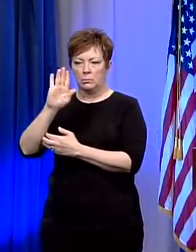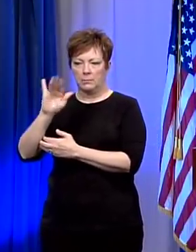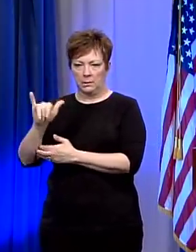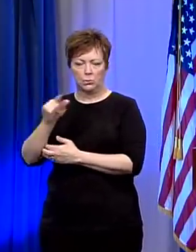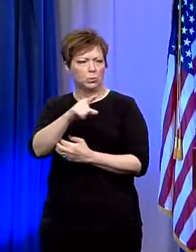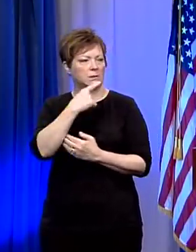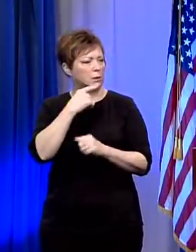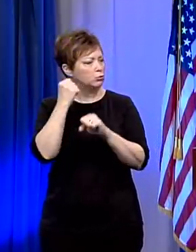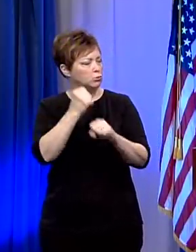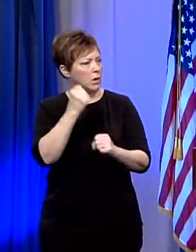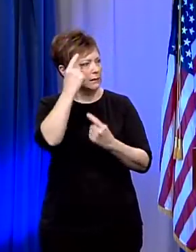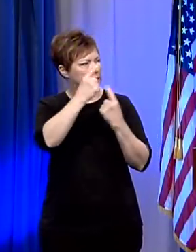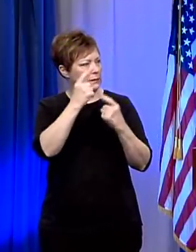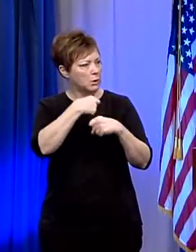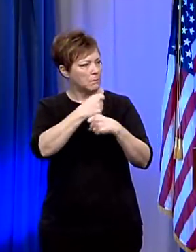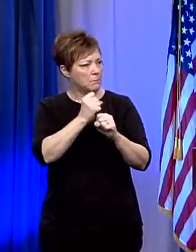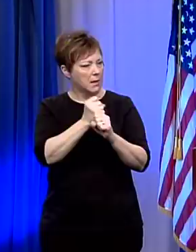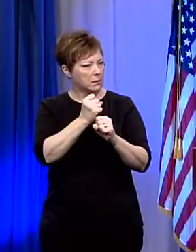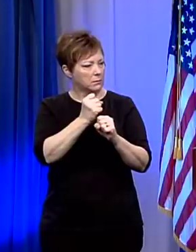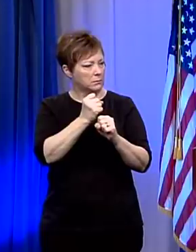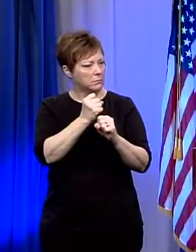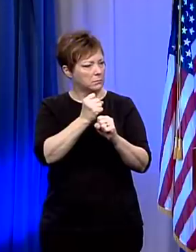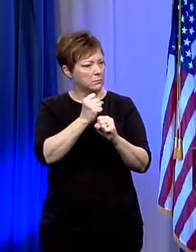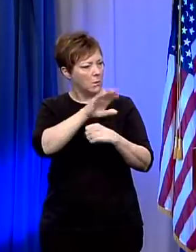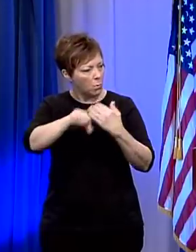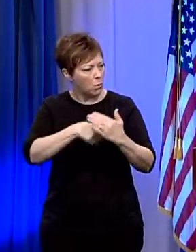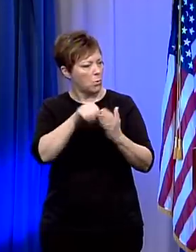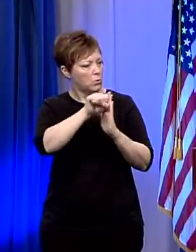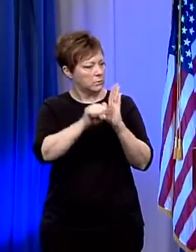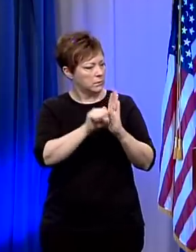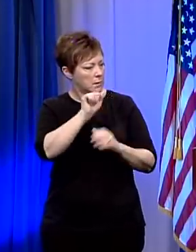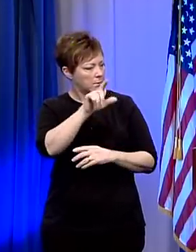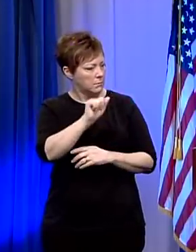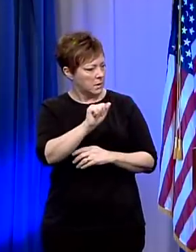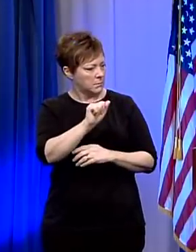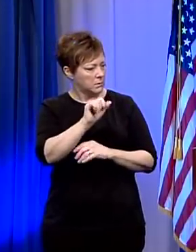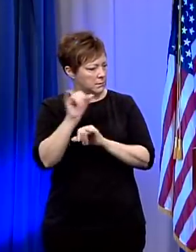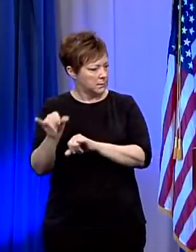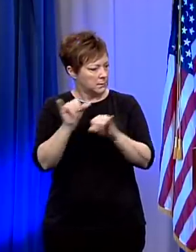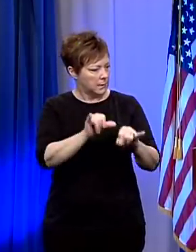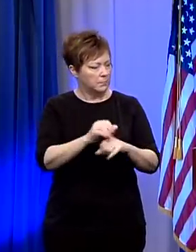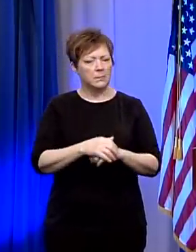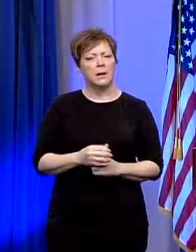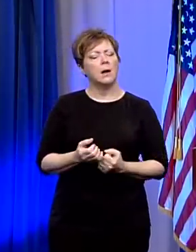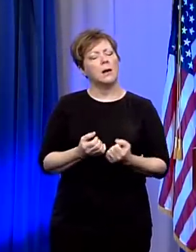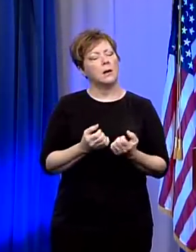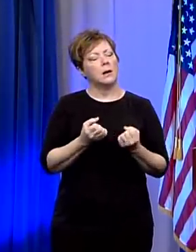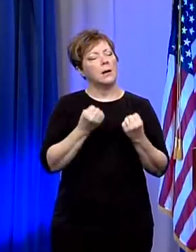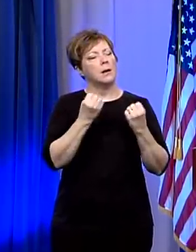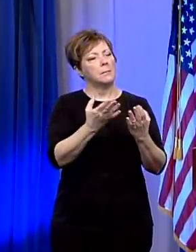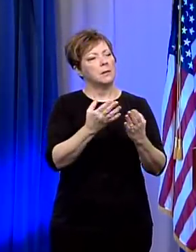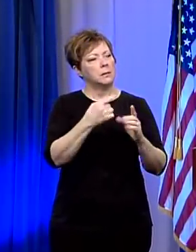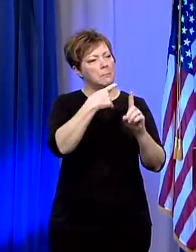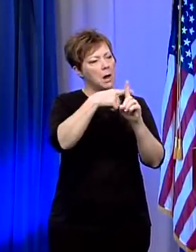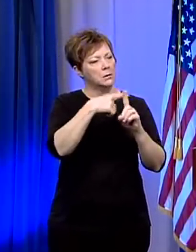considered making that statewide. How many cases would Alabama need to have before you guys said, okay,